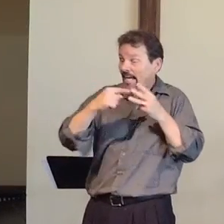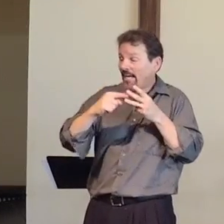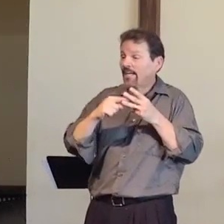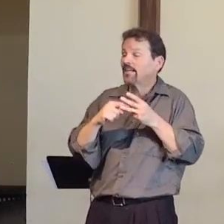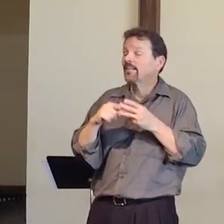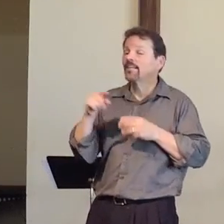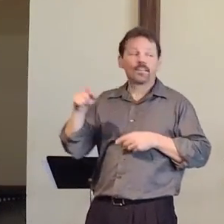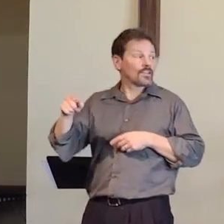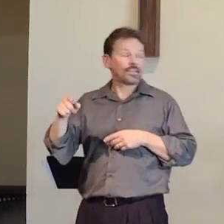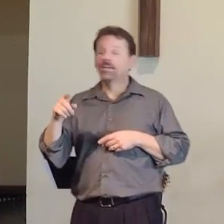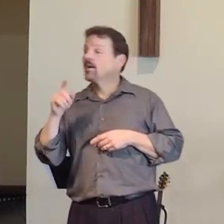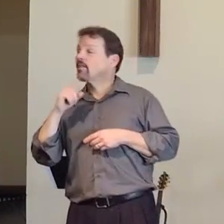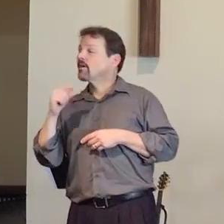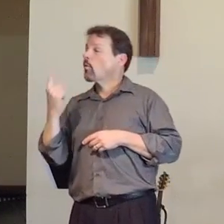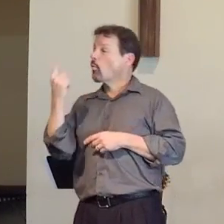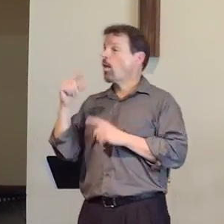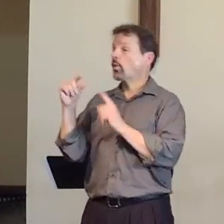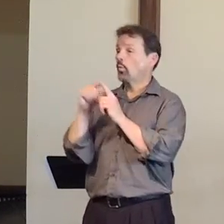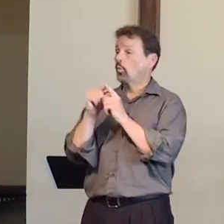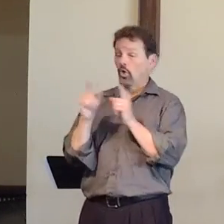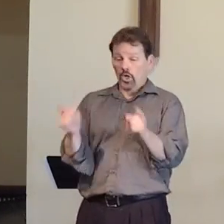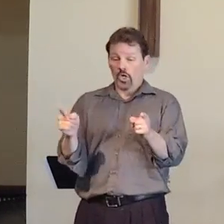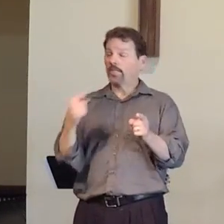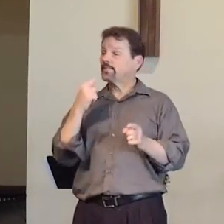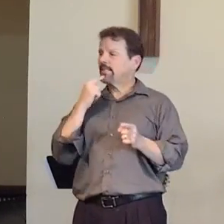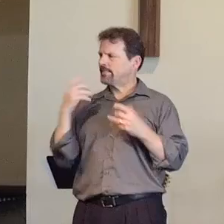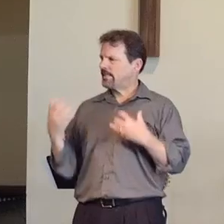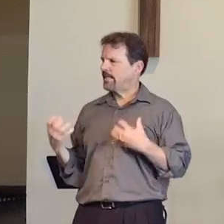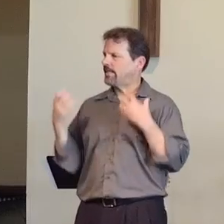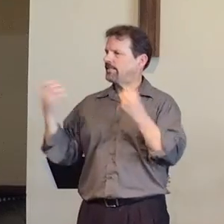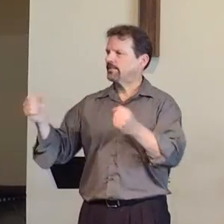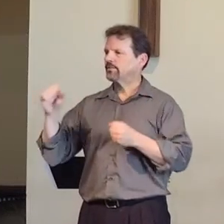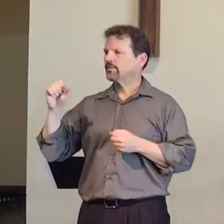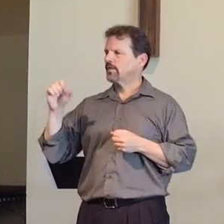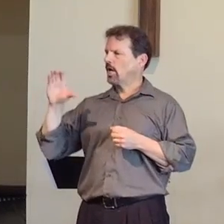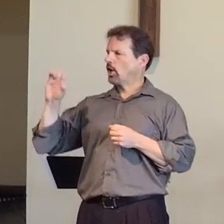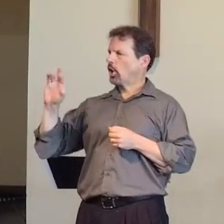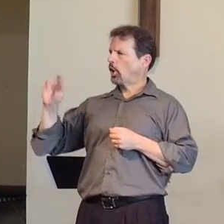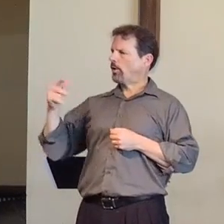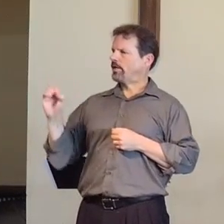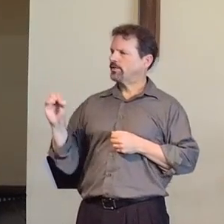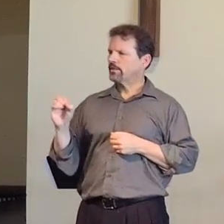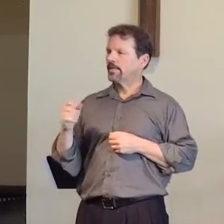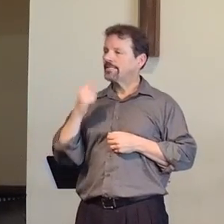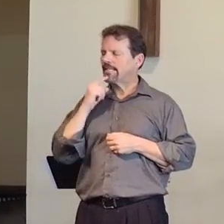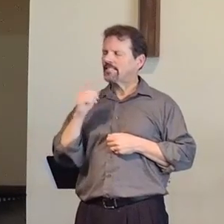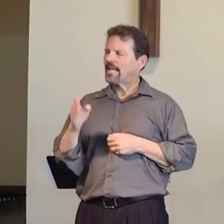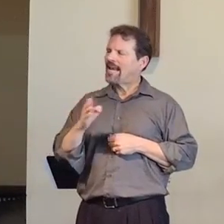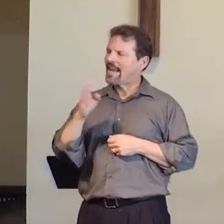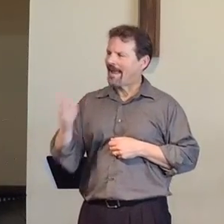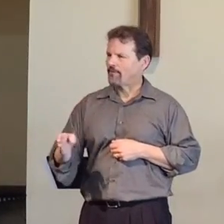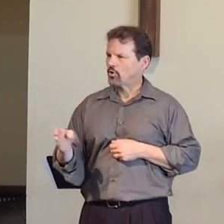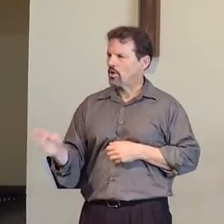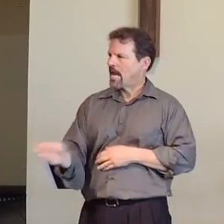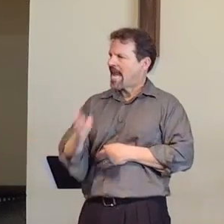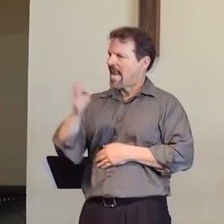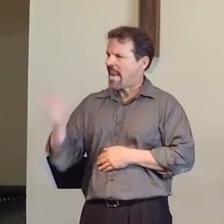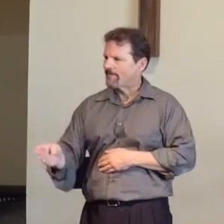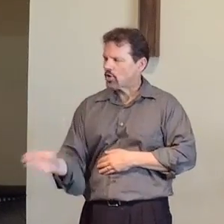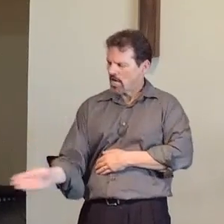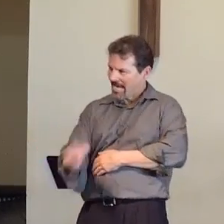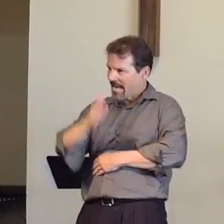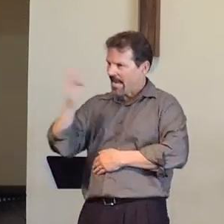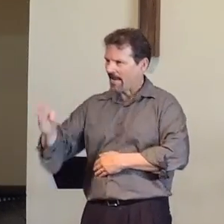front is courage. And it says, never, never, never, never give up. His power is the power to do